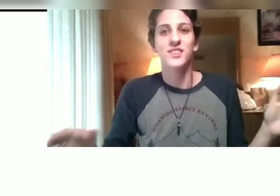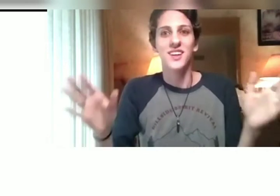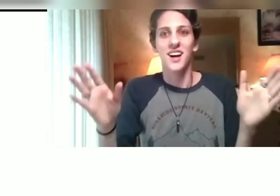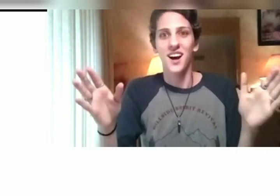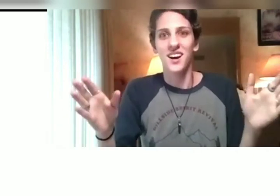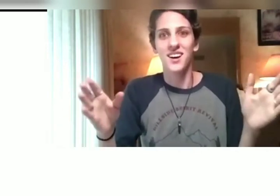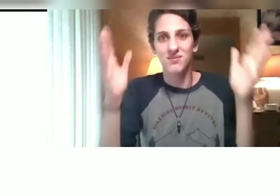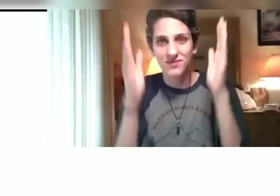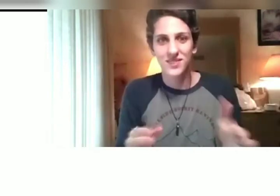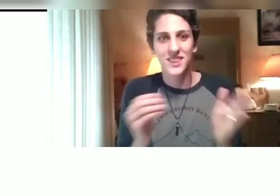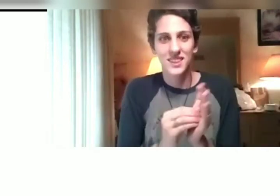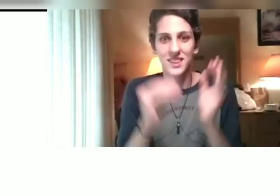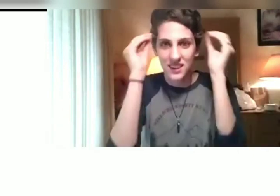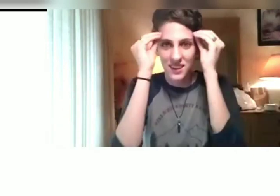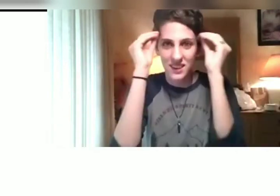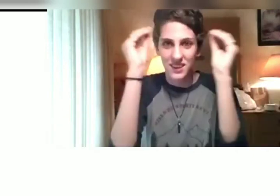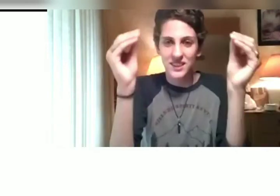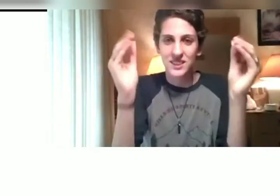whatever.